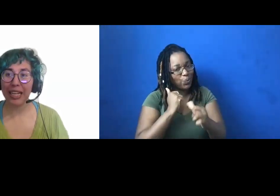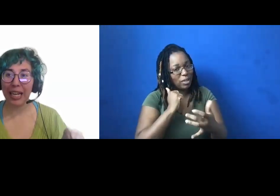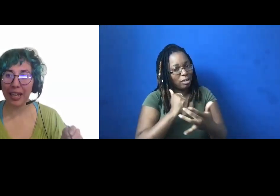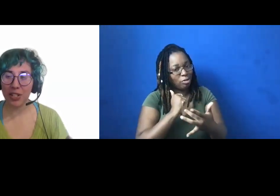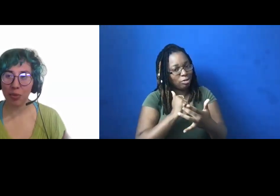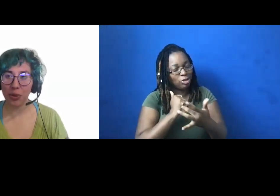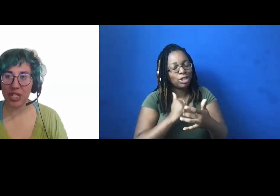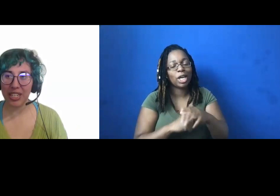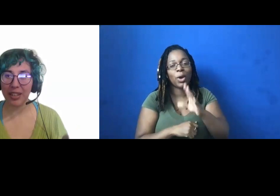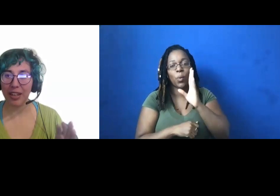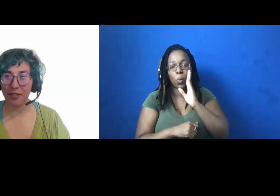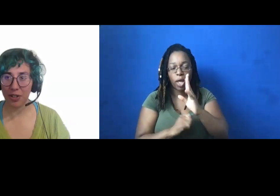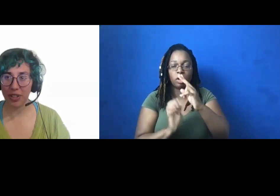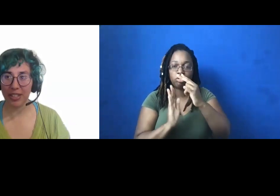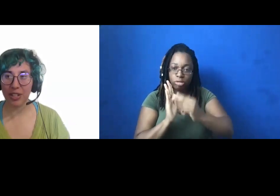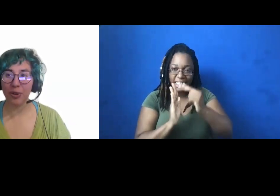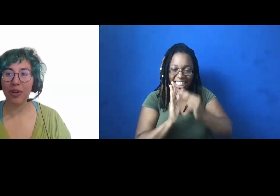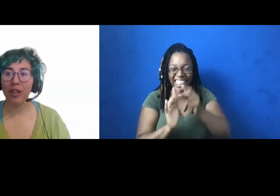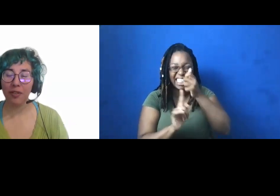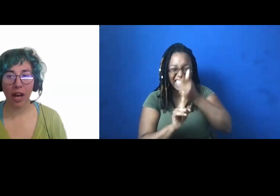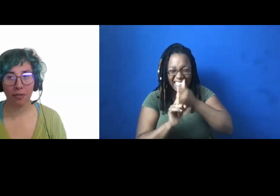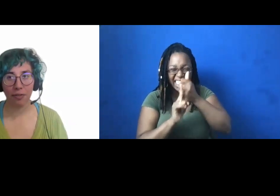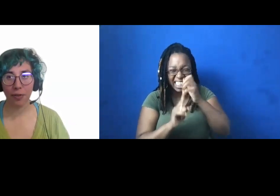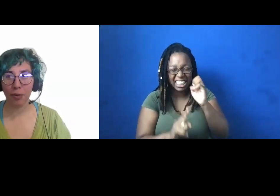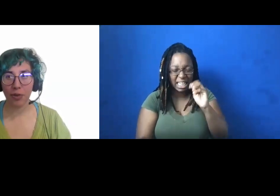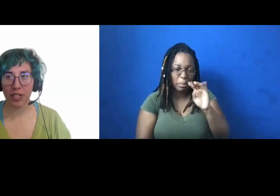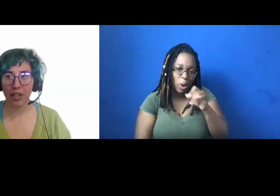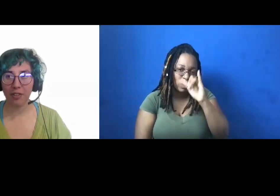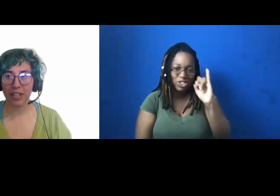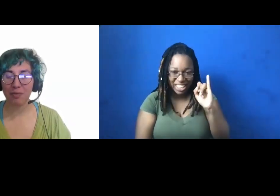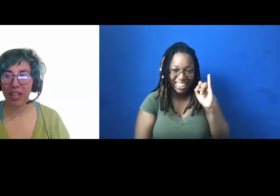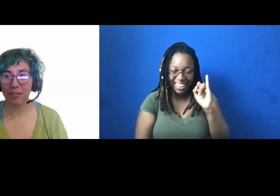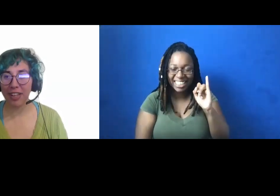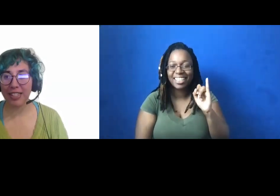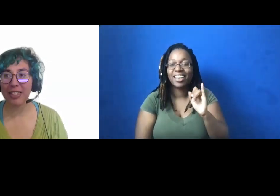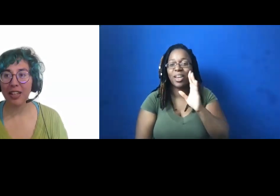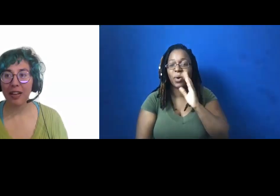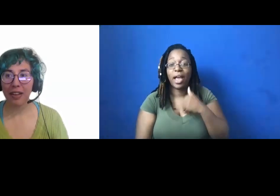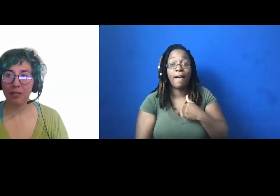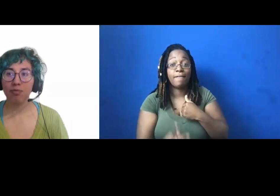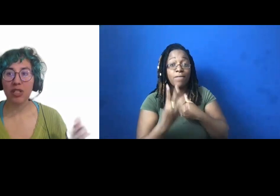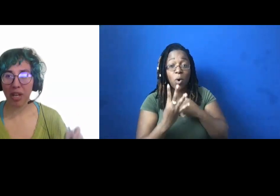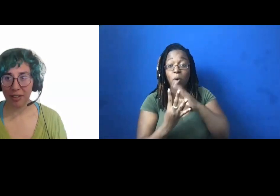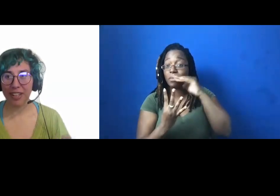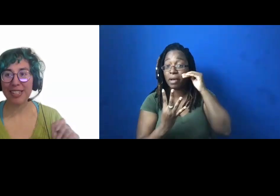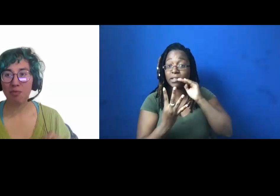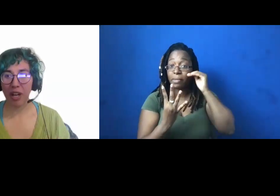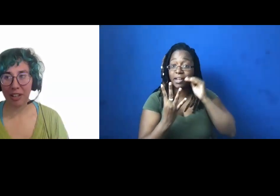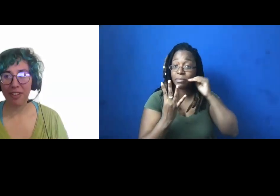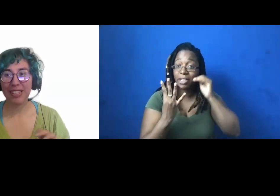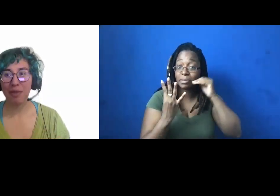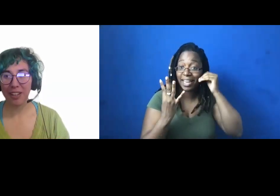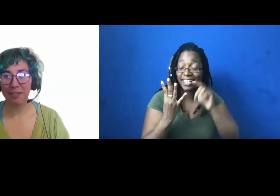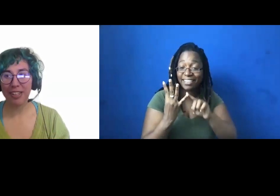read each emoji individually. So if you have 4 emoji of a smiley face, then smiley face,